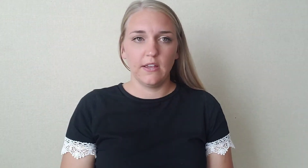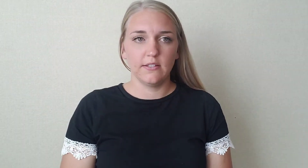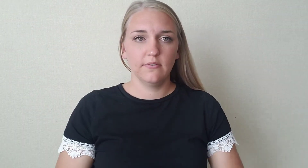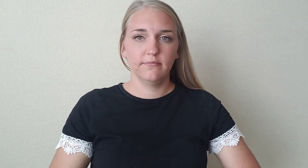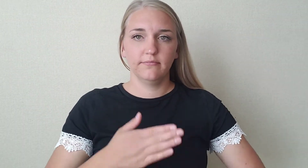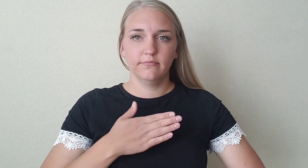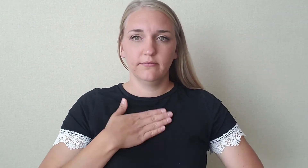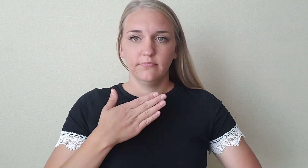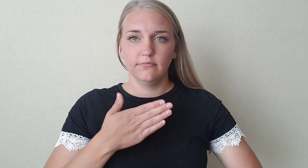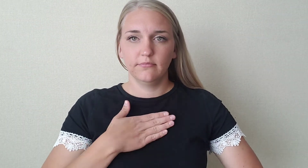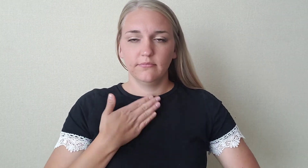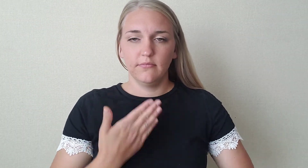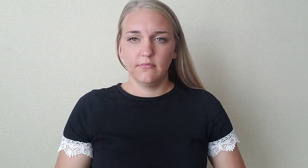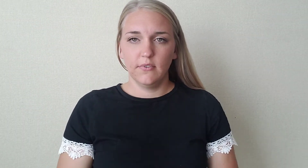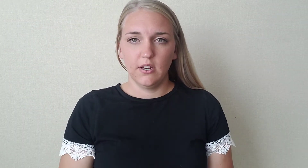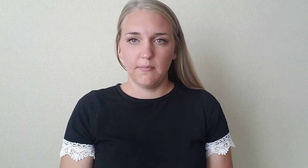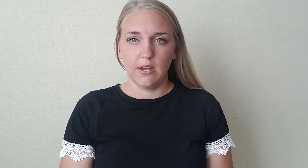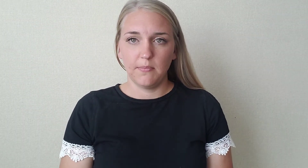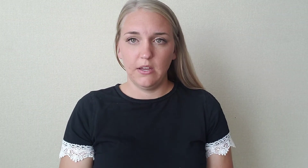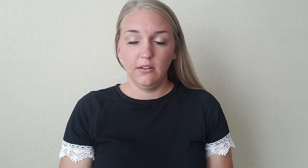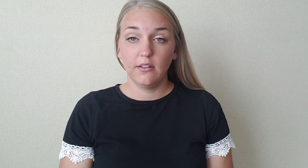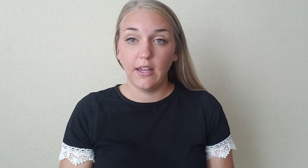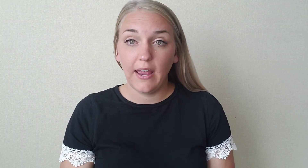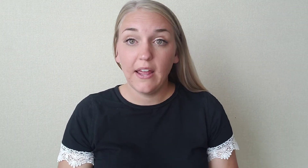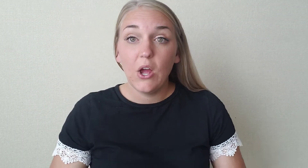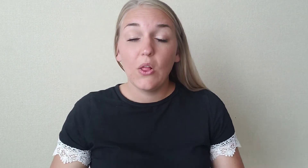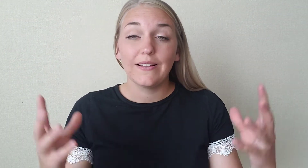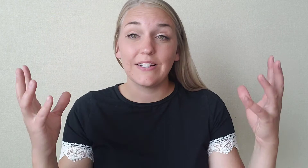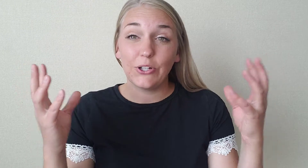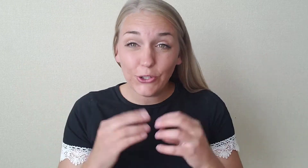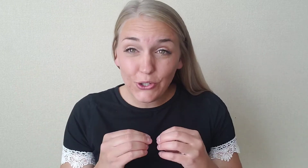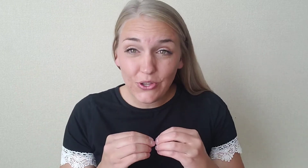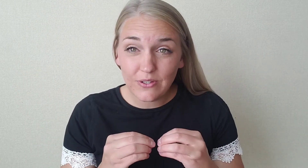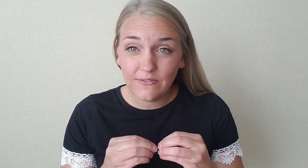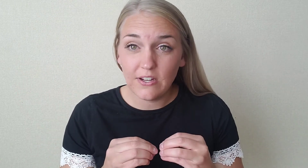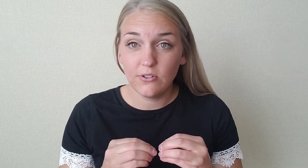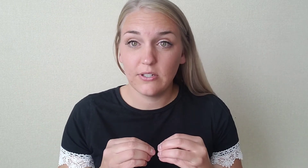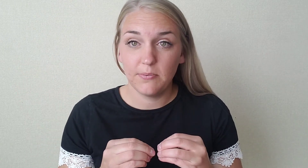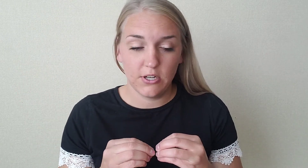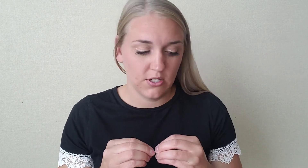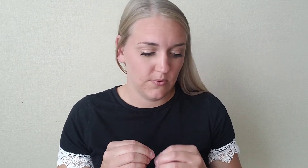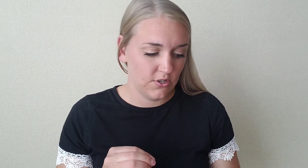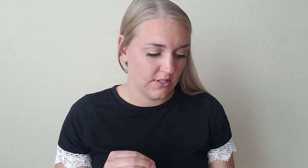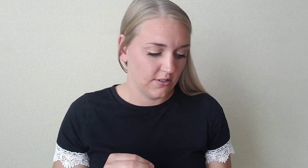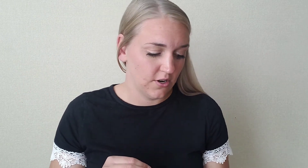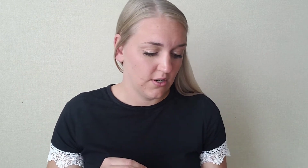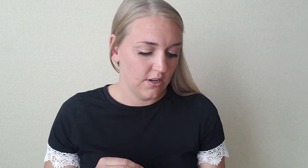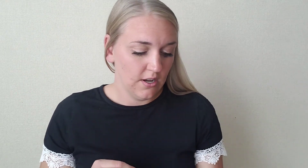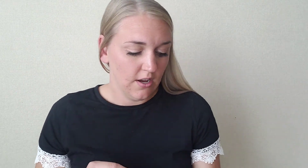face that I'm happy, okay? Let's include those facial expressions we just learned,